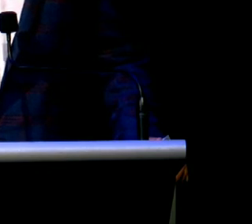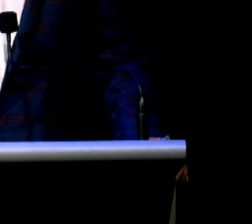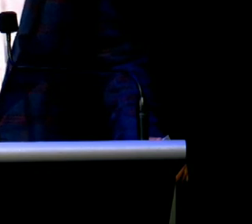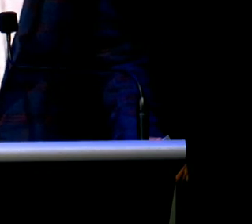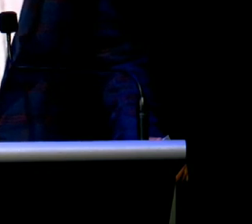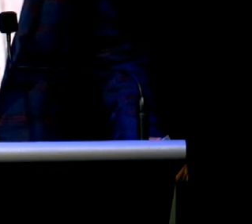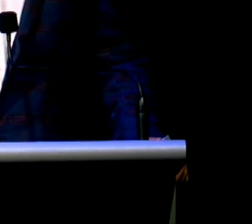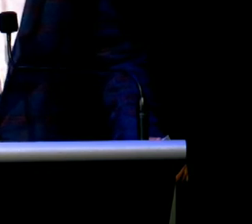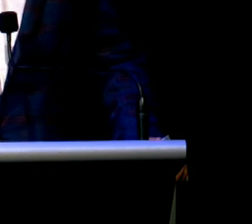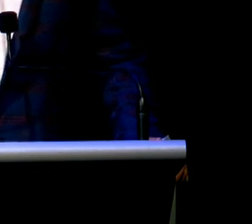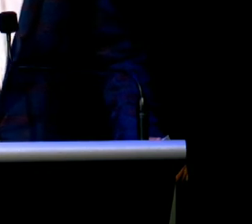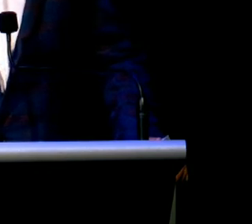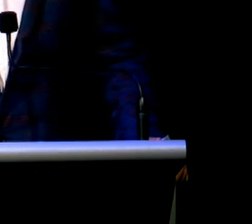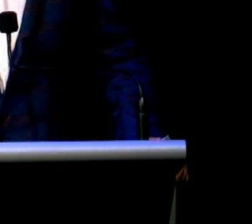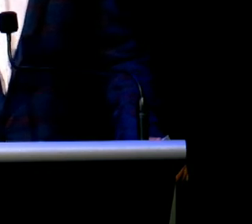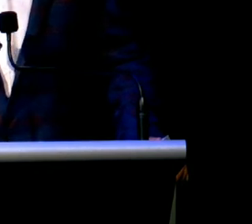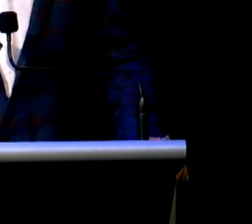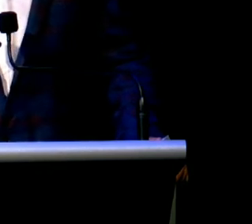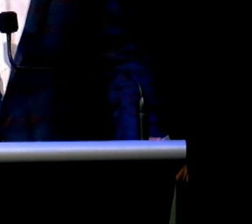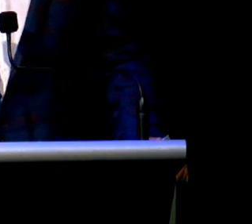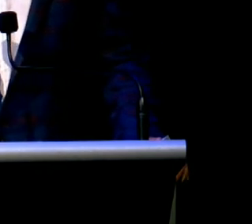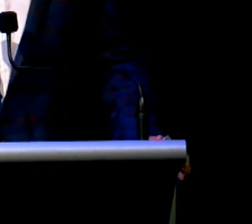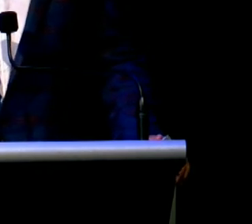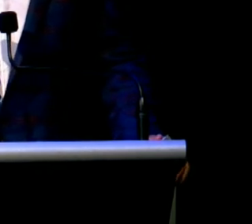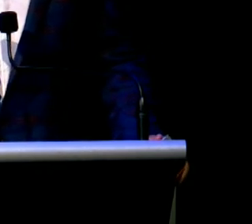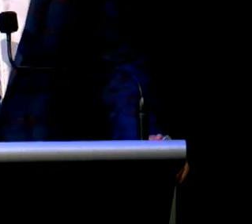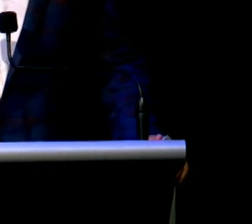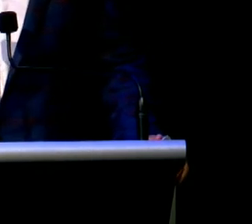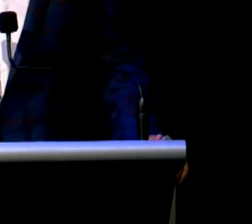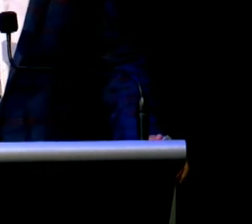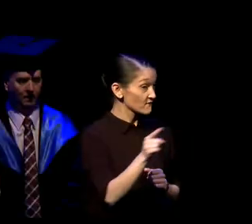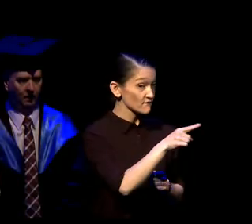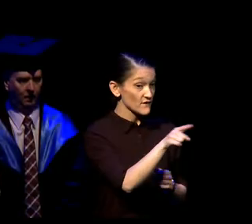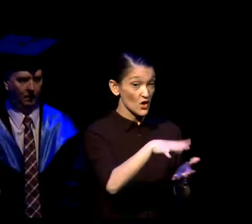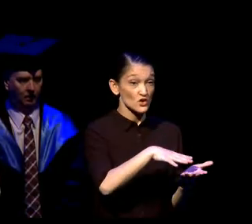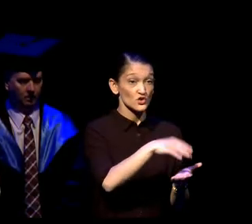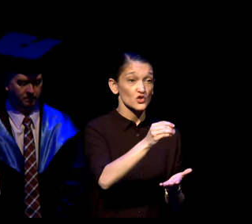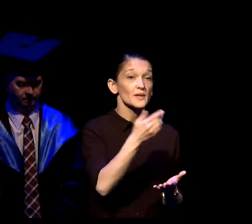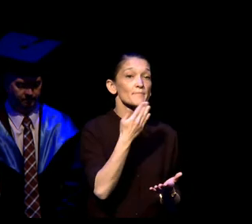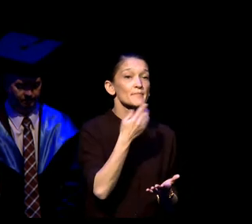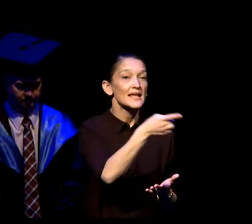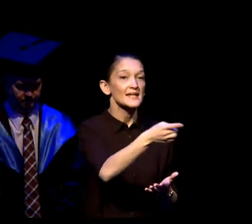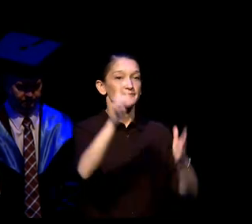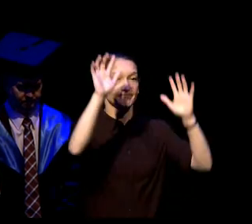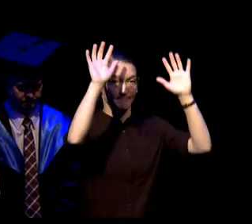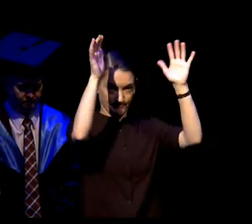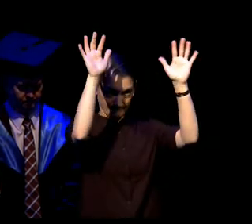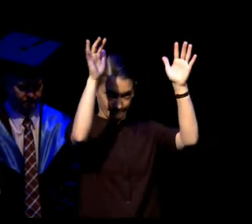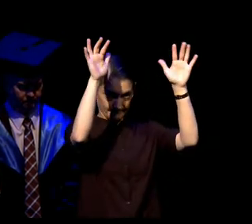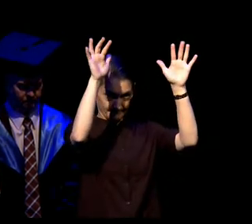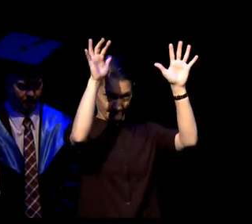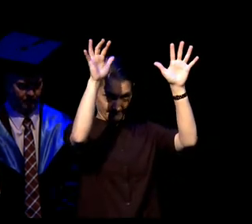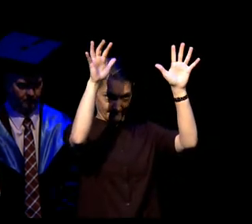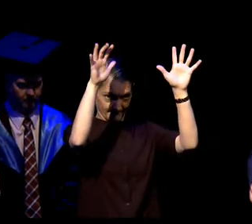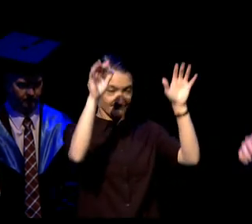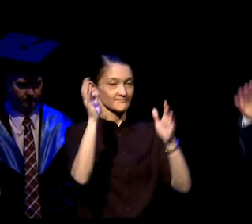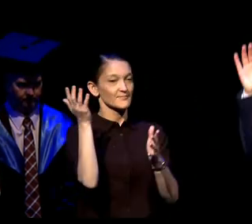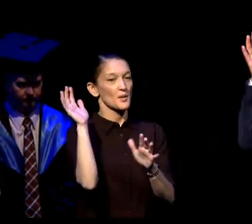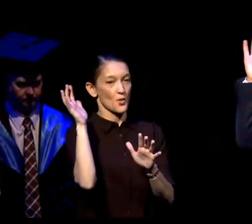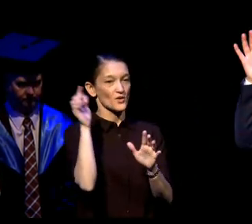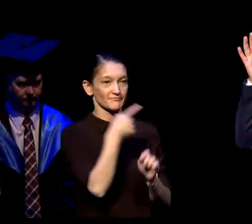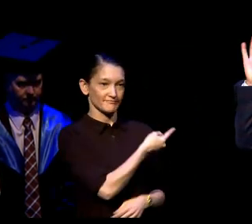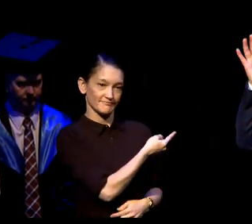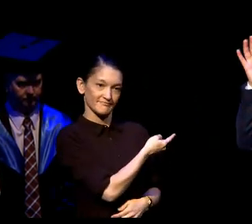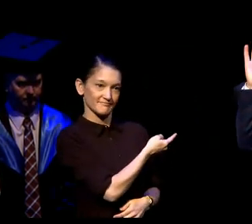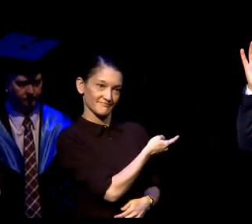Department of Bridging and Preparatory. For those students, we ask that all the audience members use the Auslan for clapping, which